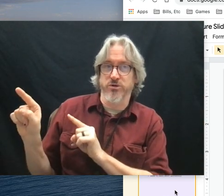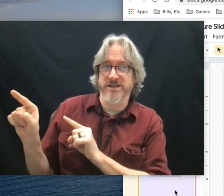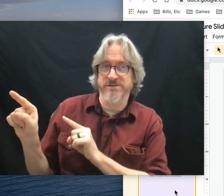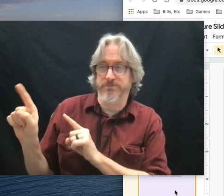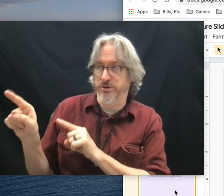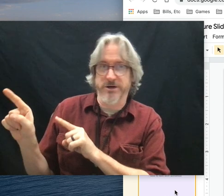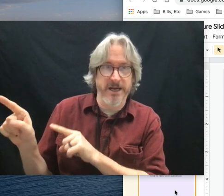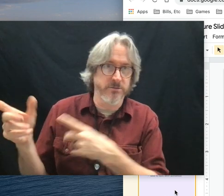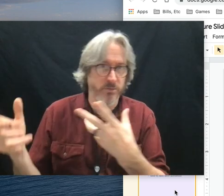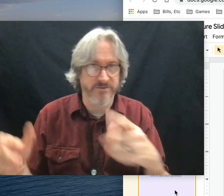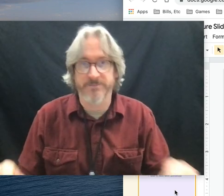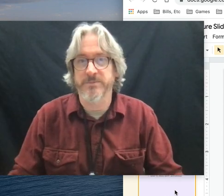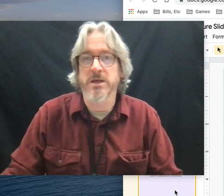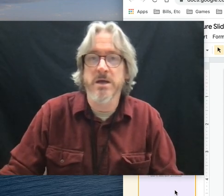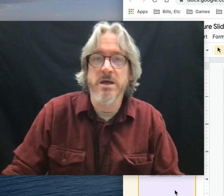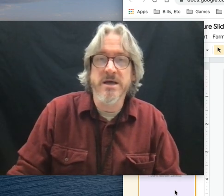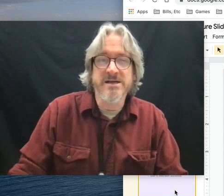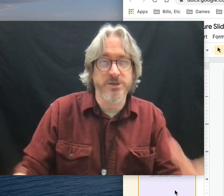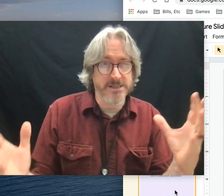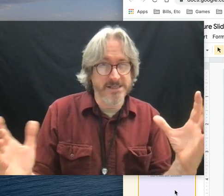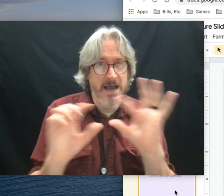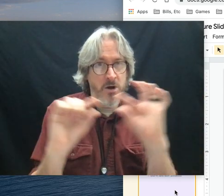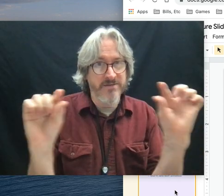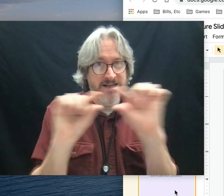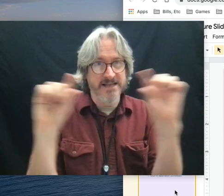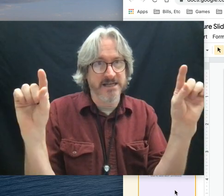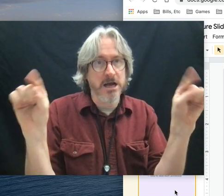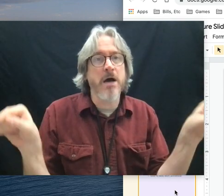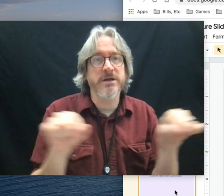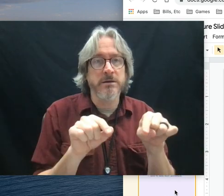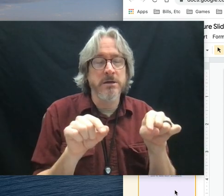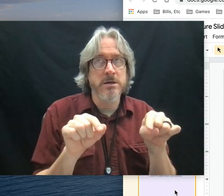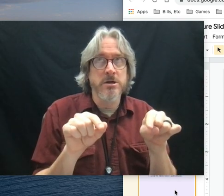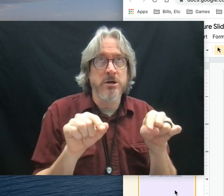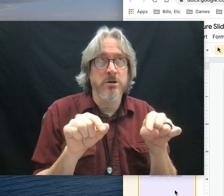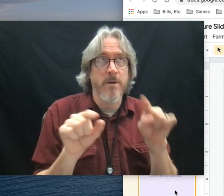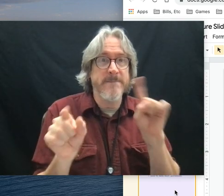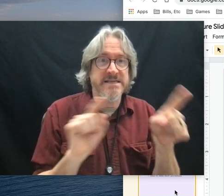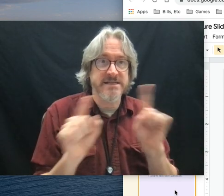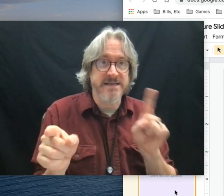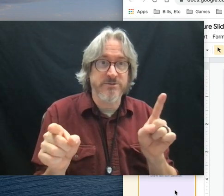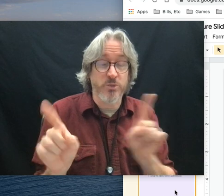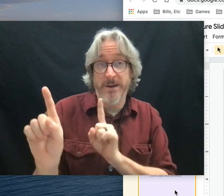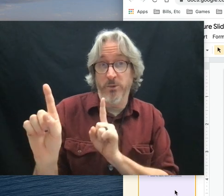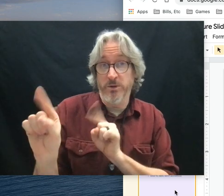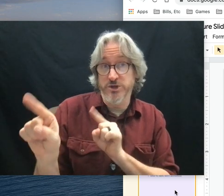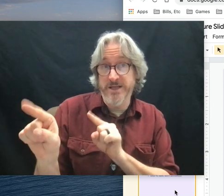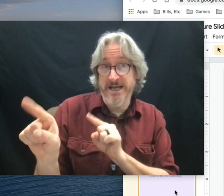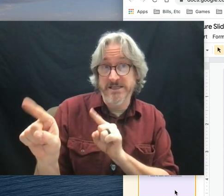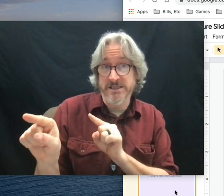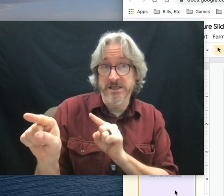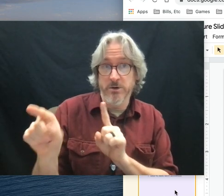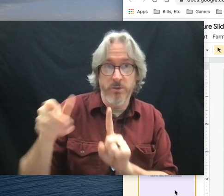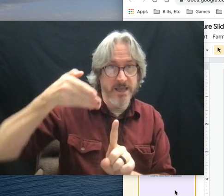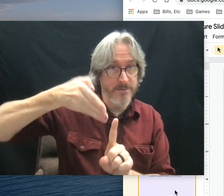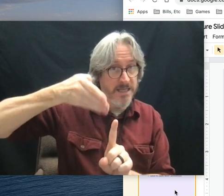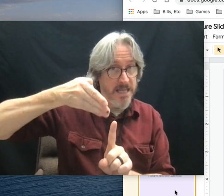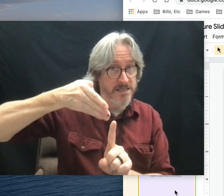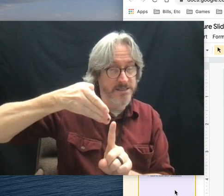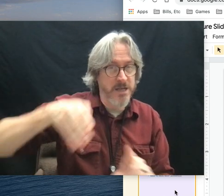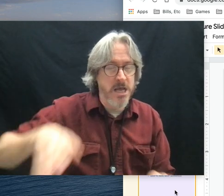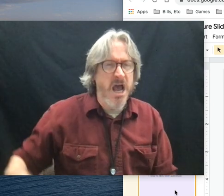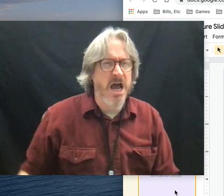go to this Burger King, whatever. So you can see how that it's a common misconception where people will do this when they